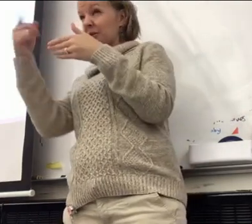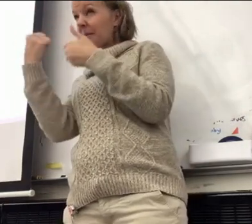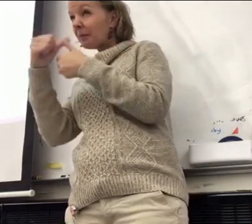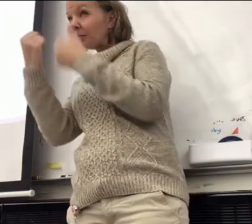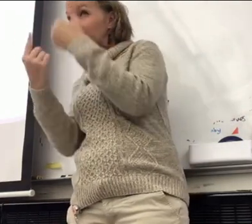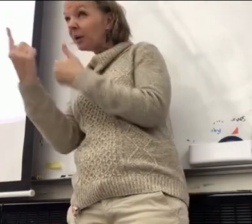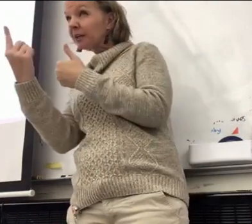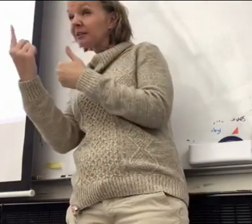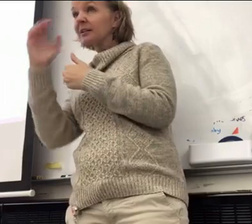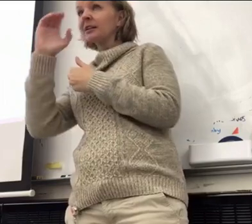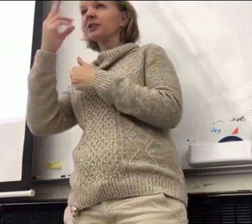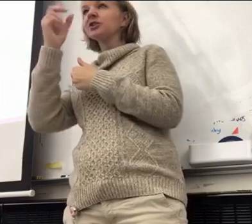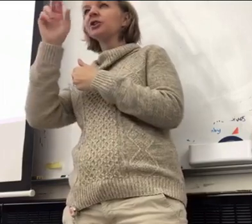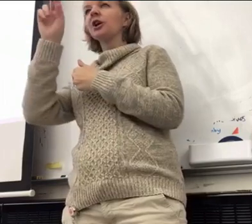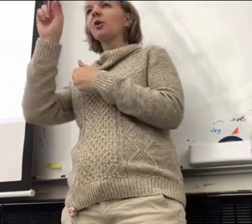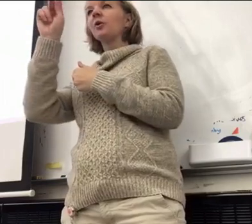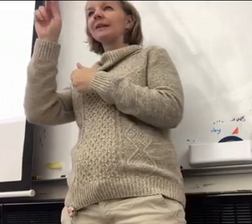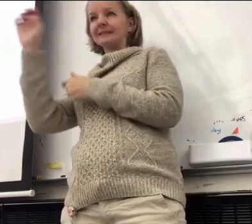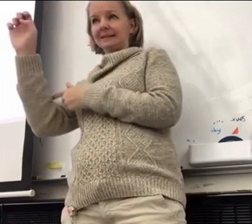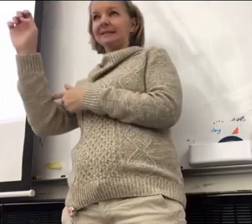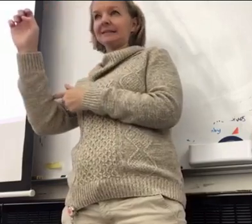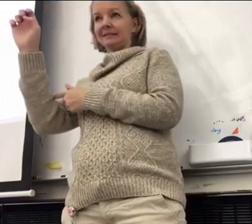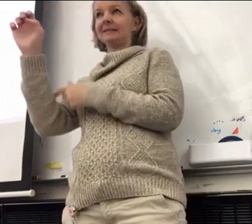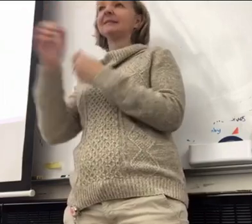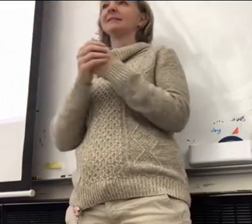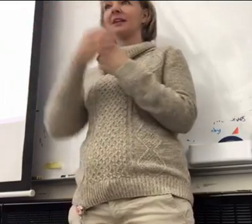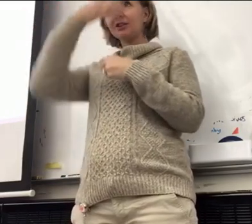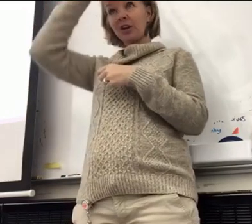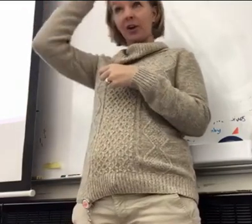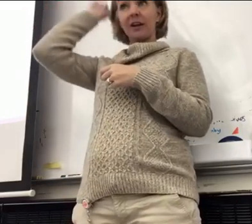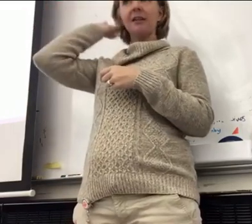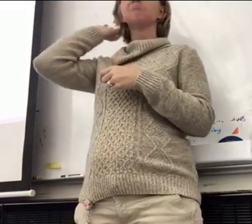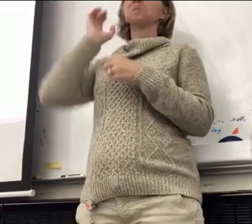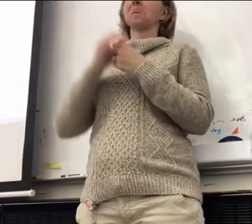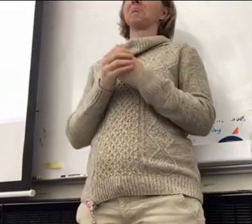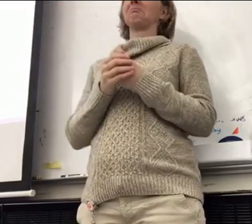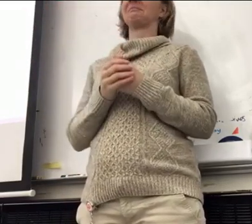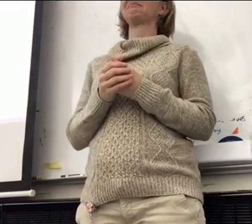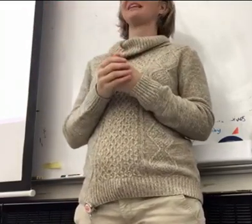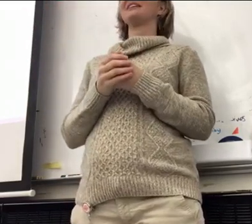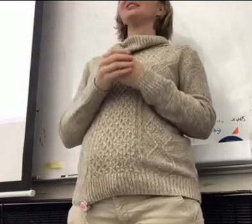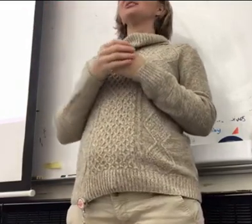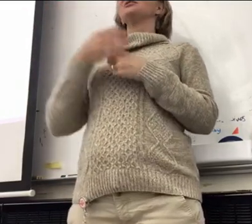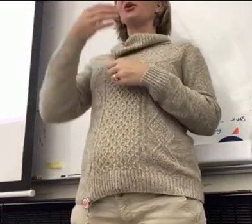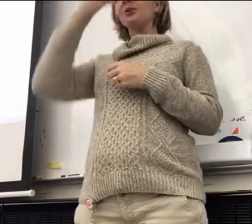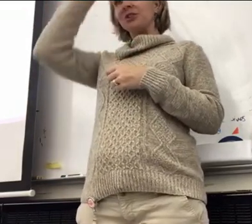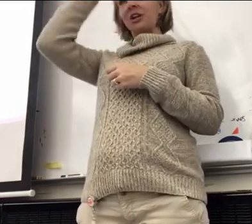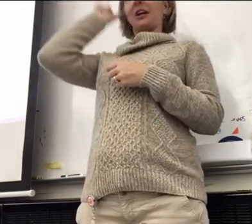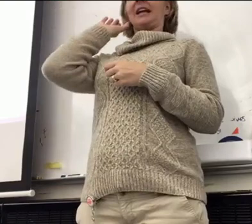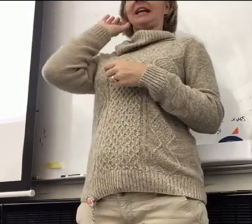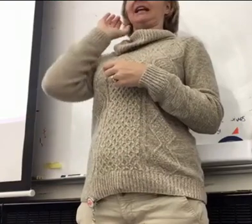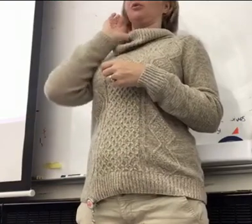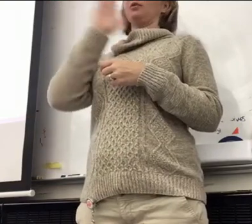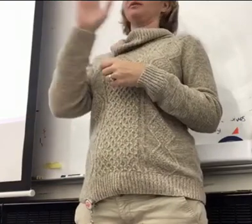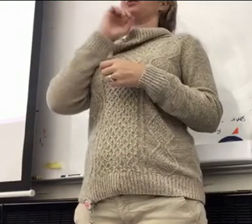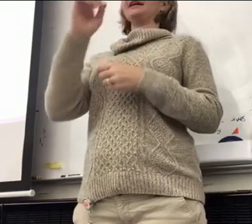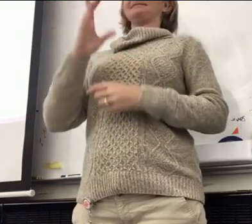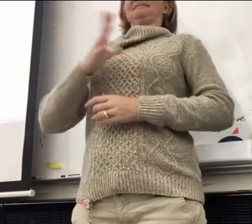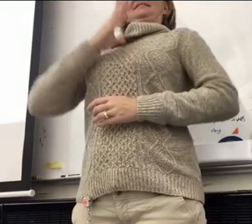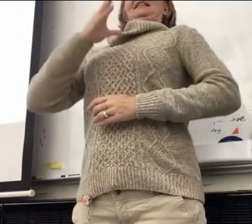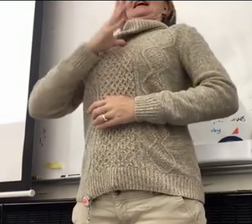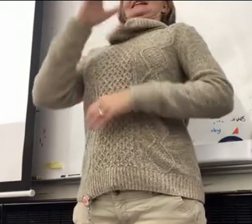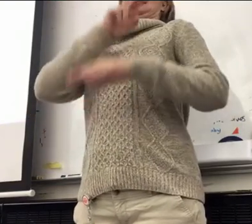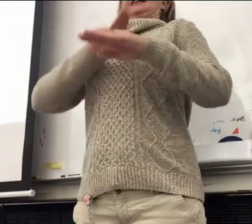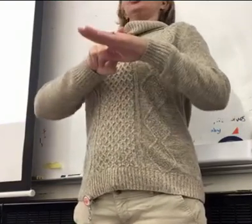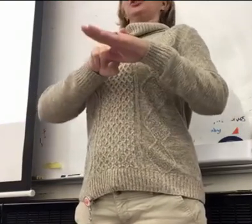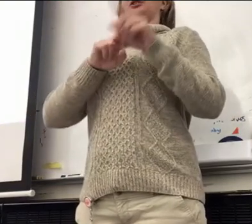tribe it is? Cherokee. Cherokee, exactly. Now, the Cherokee, remember, are going to be an extremely civilized nation.